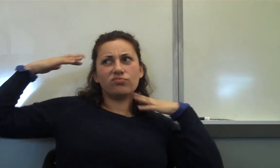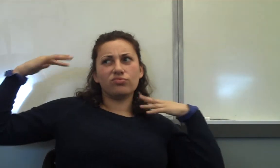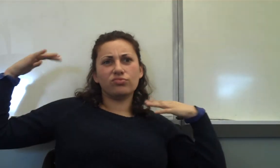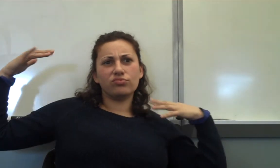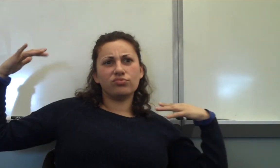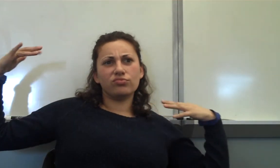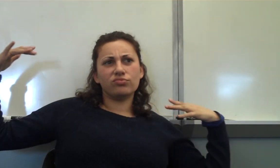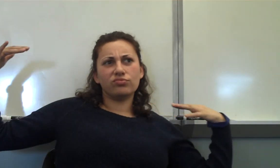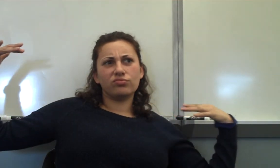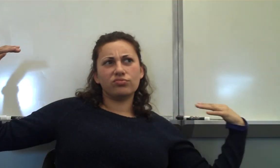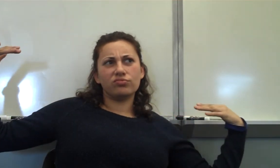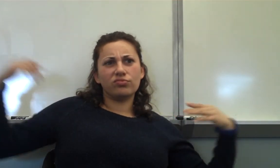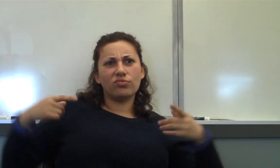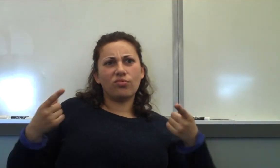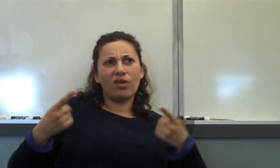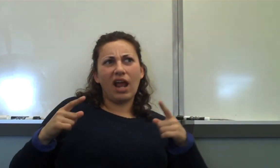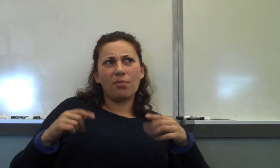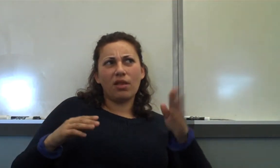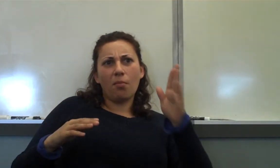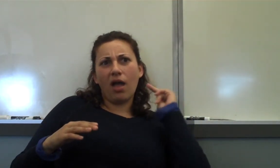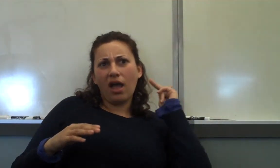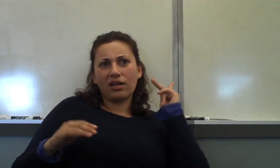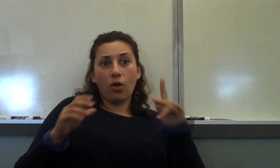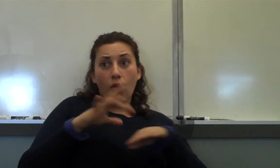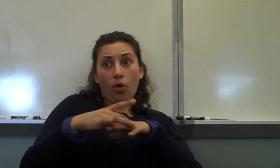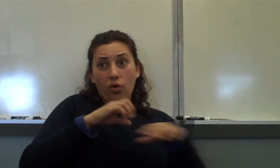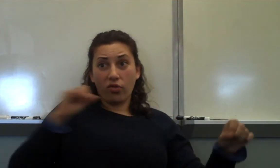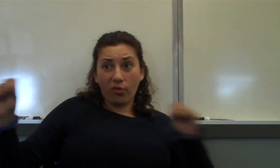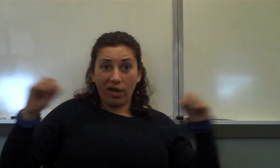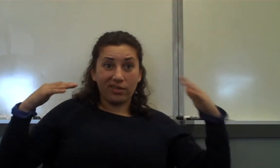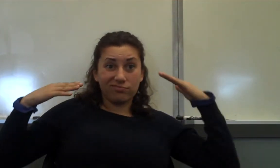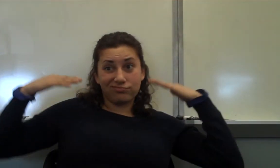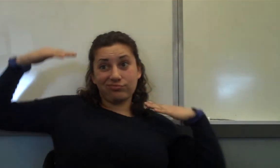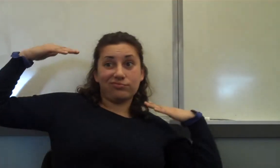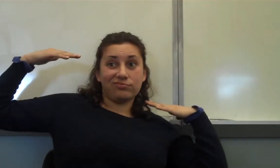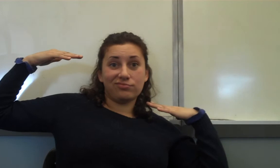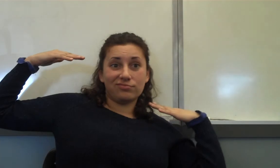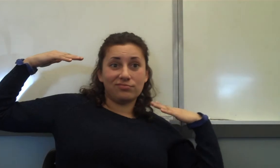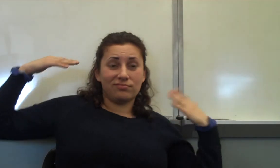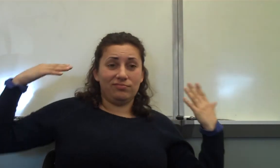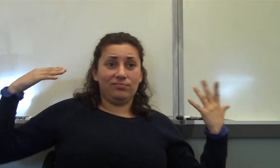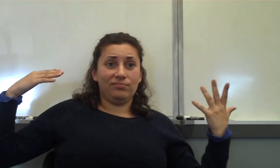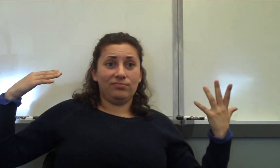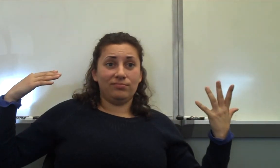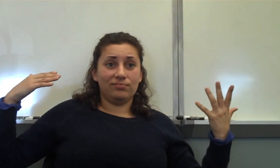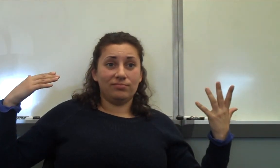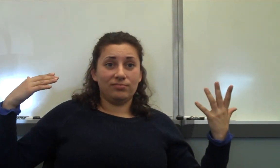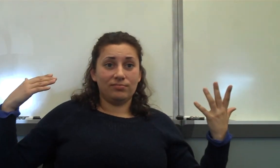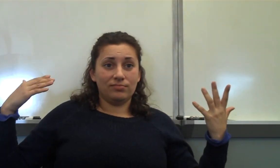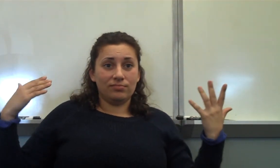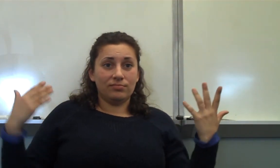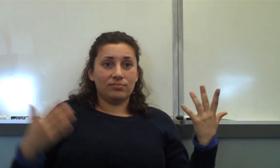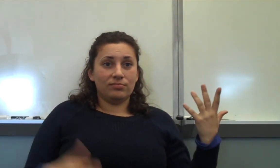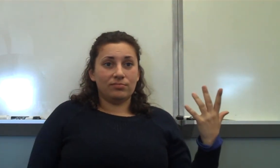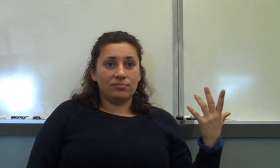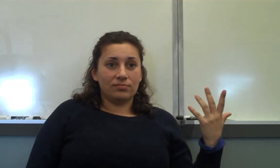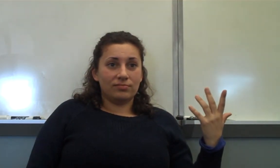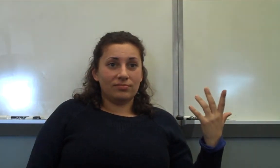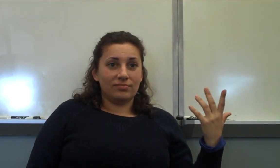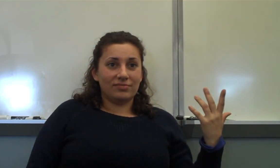behind her head? I think An it's earthquake? illusion. What? That's what like makes her look like she's smiling, is because you see like the off Yeah. levels in the